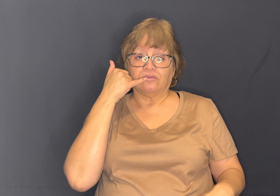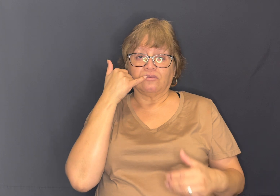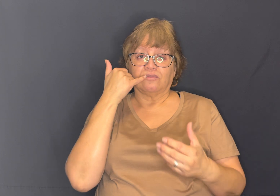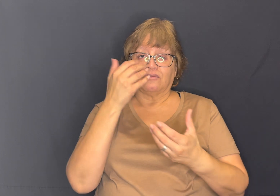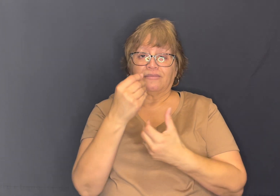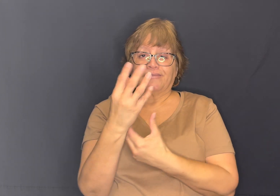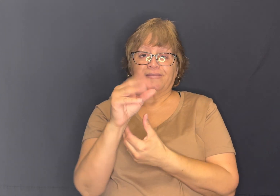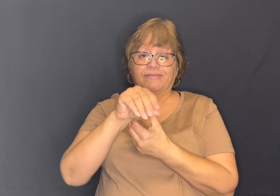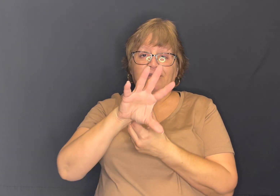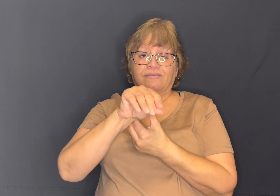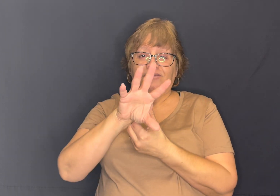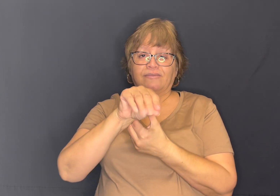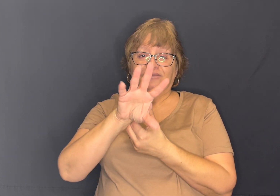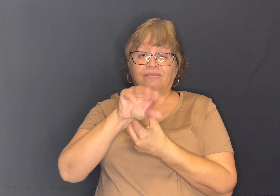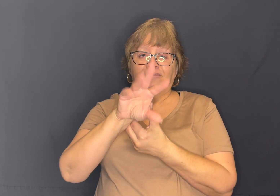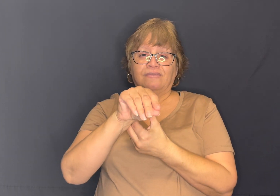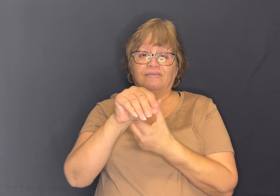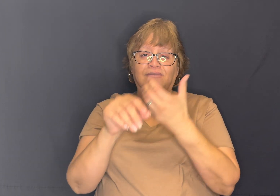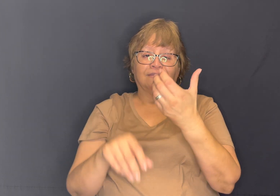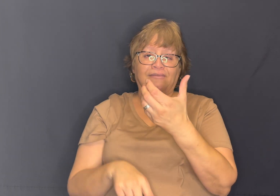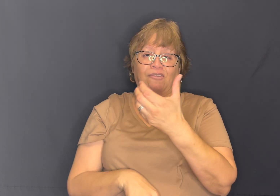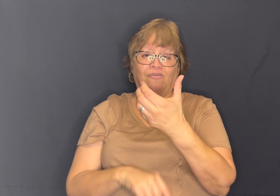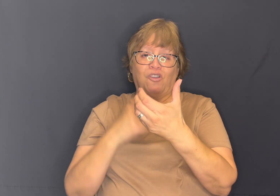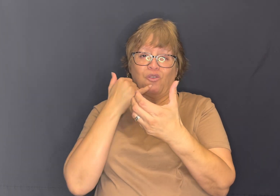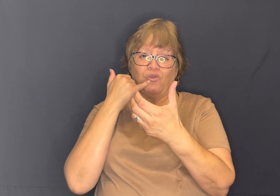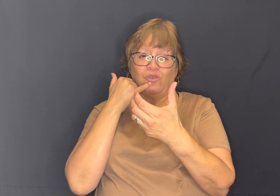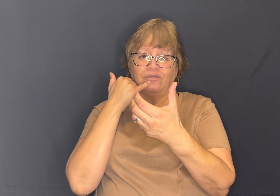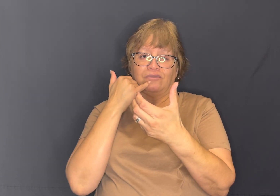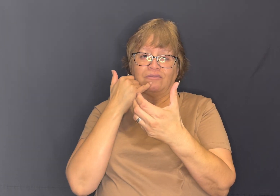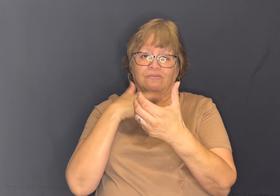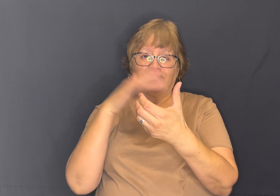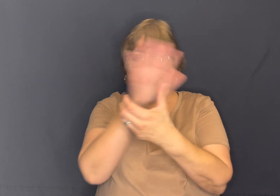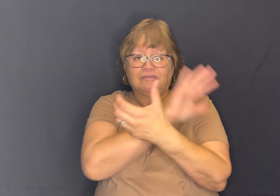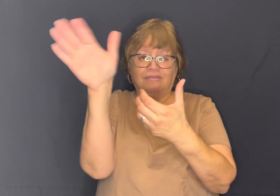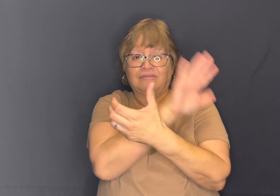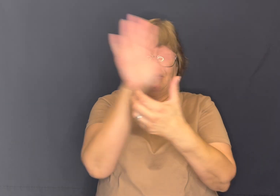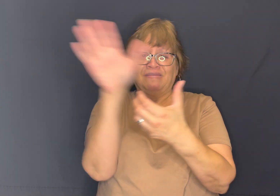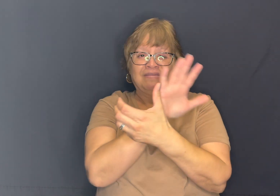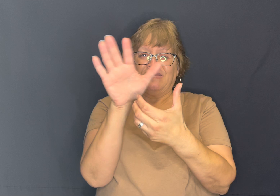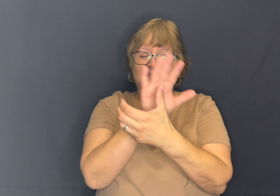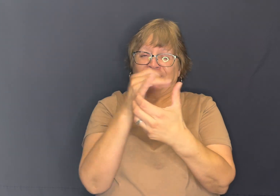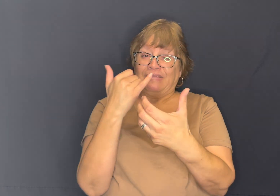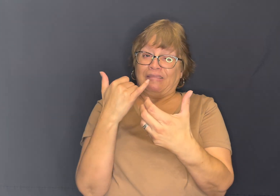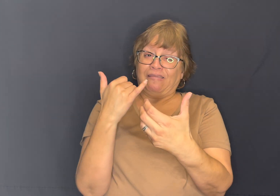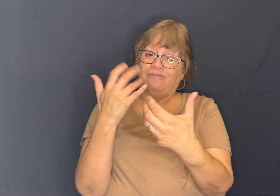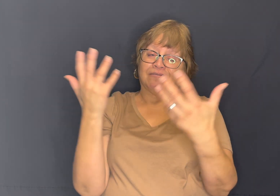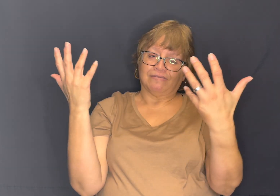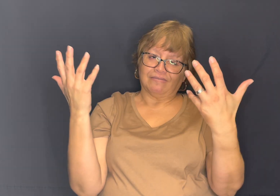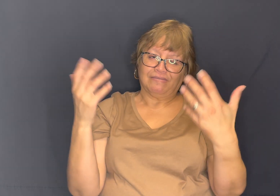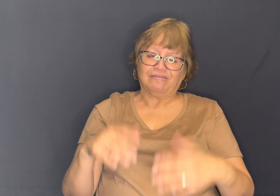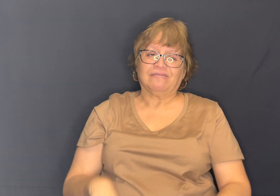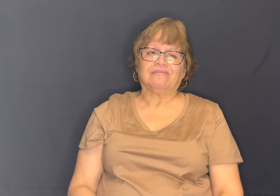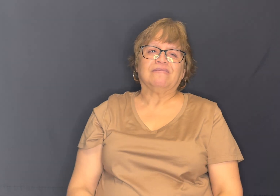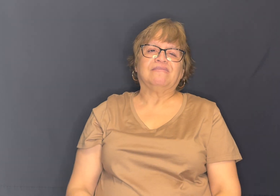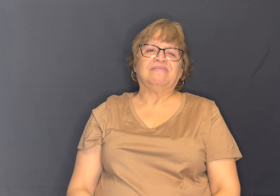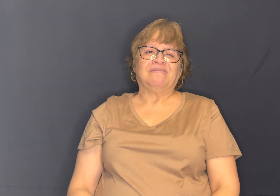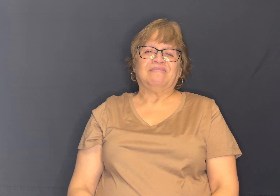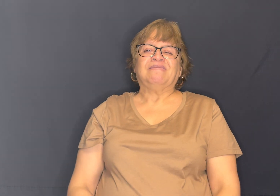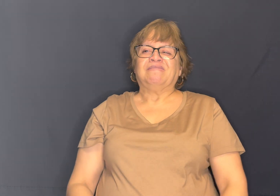And right now, also, phones are very popular. You might have a light that flashes on your phone to get somebody's